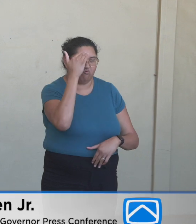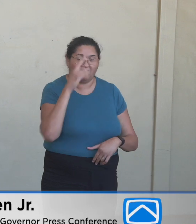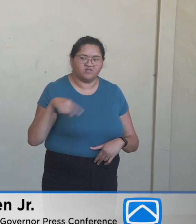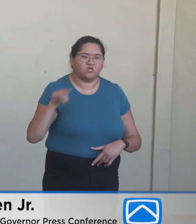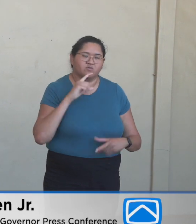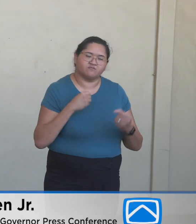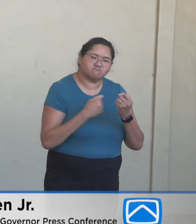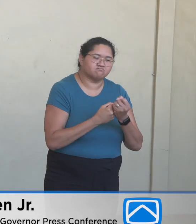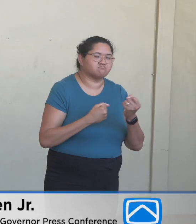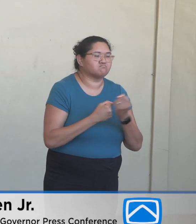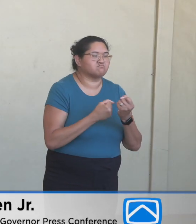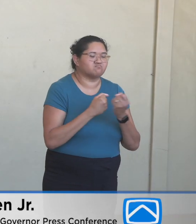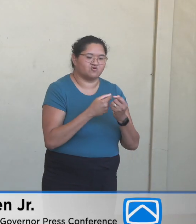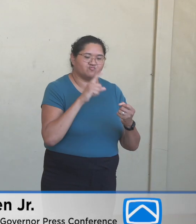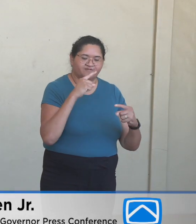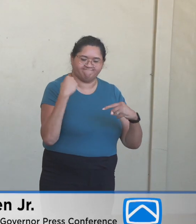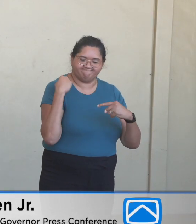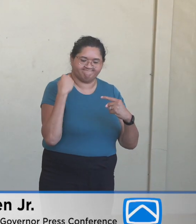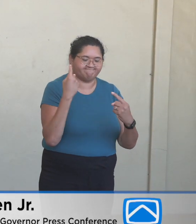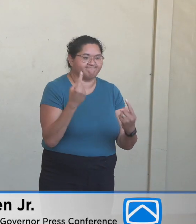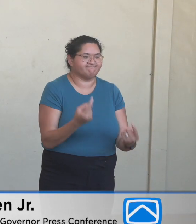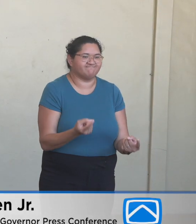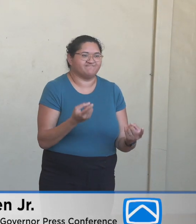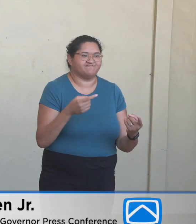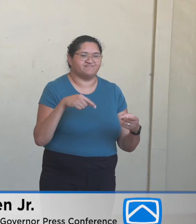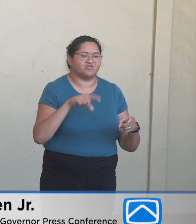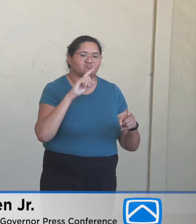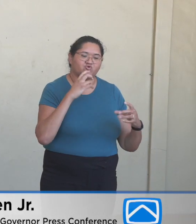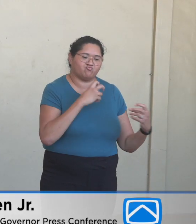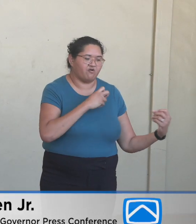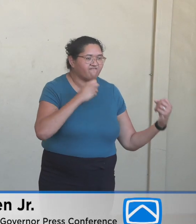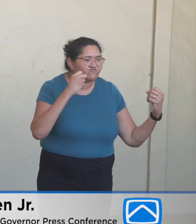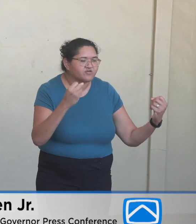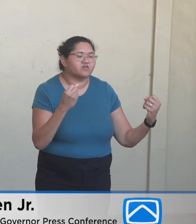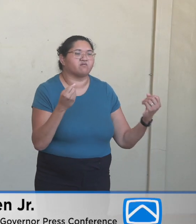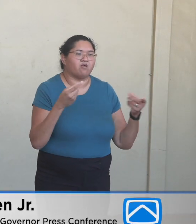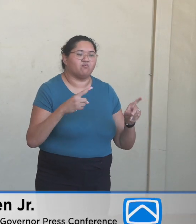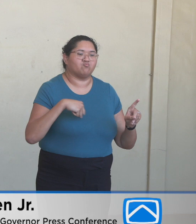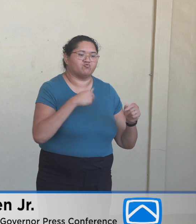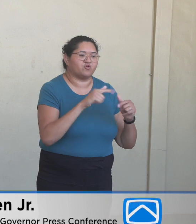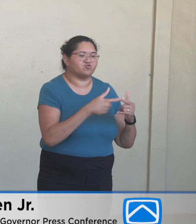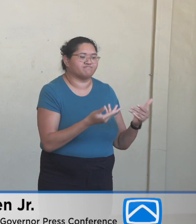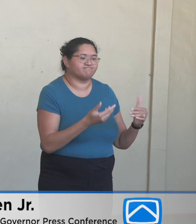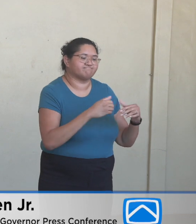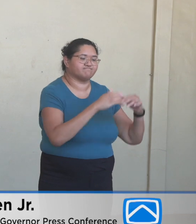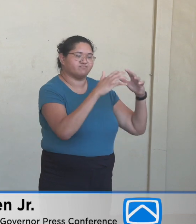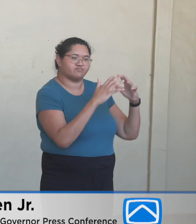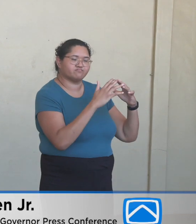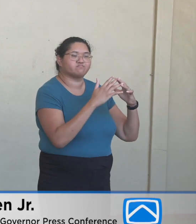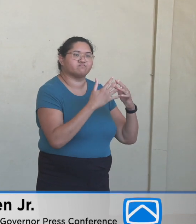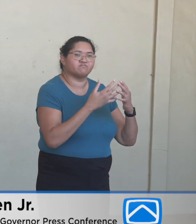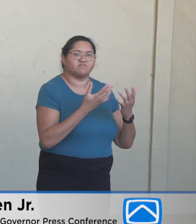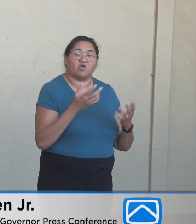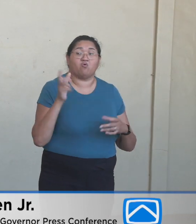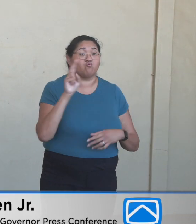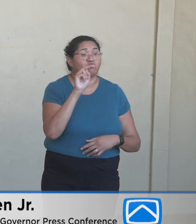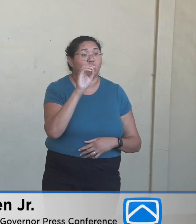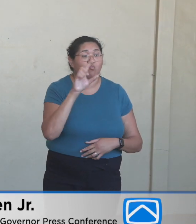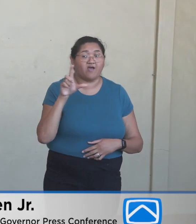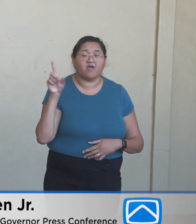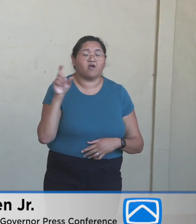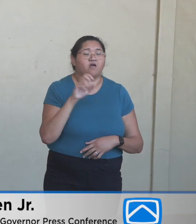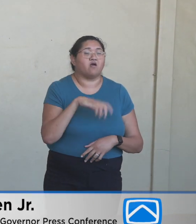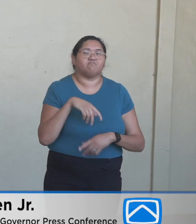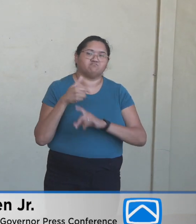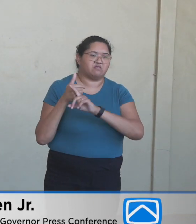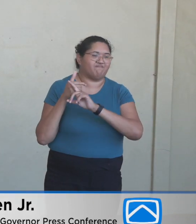been supporting us throughout this response, recovery, and as we begin to rebuild. As well as the state